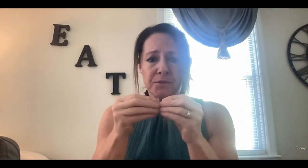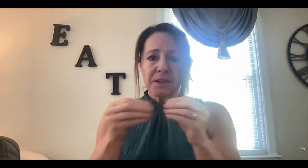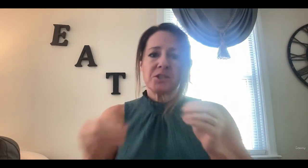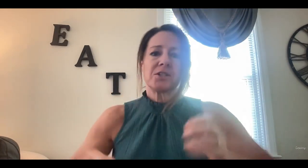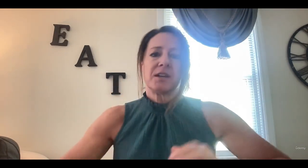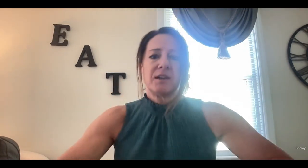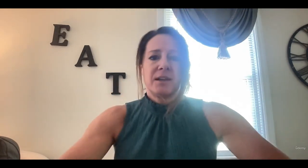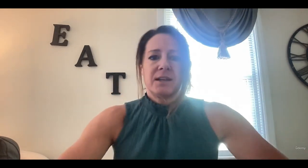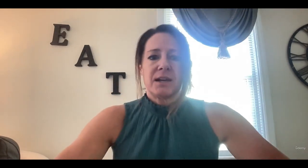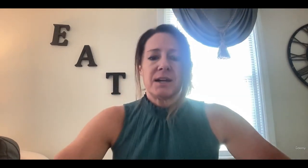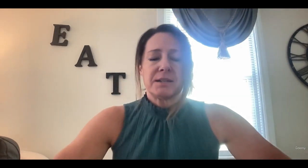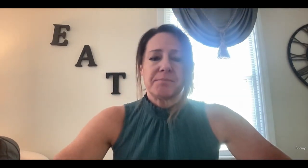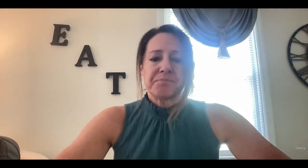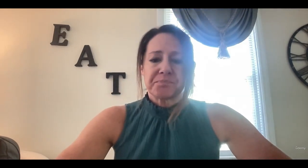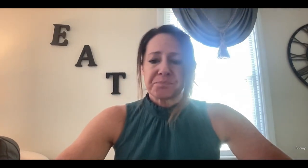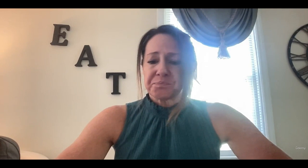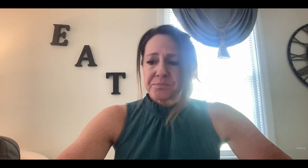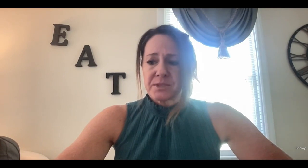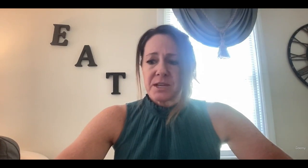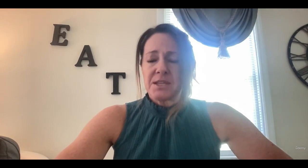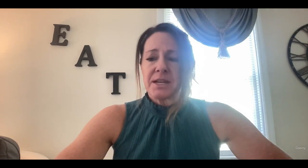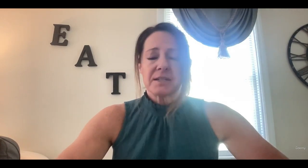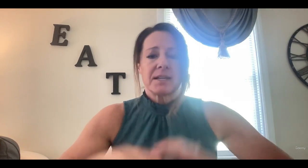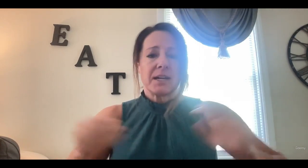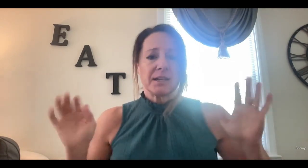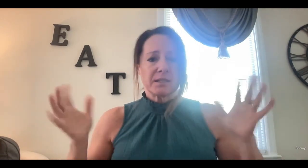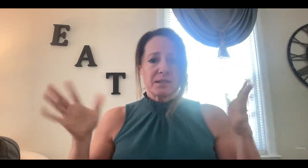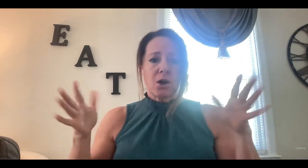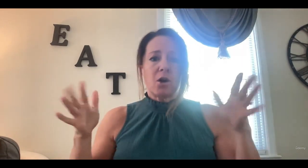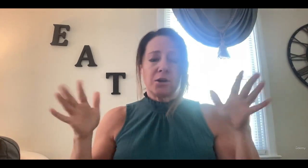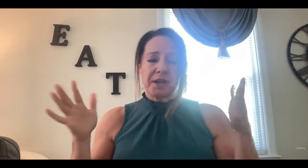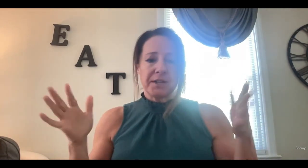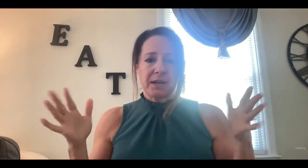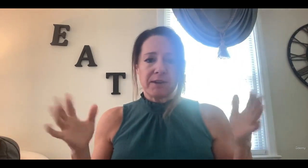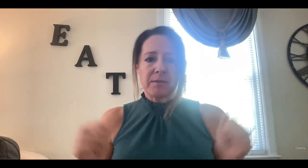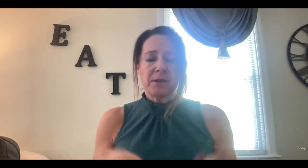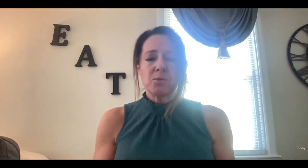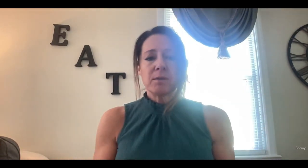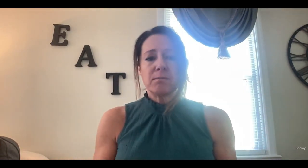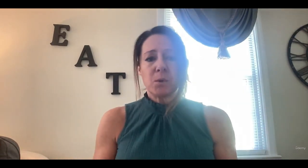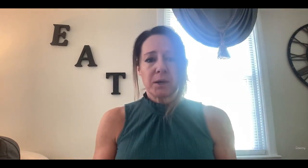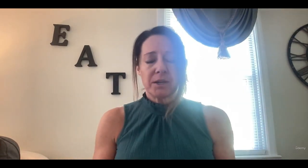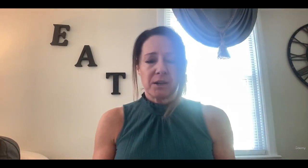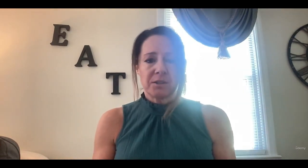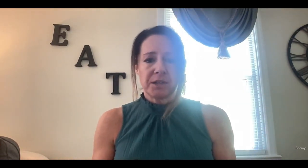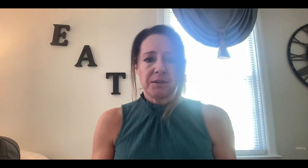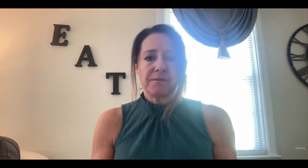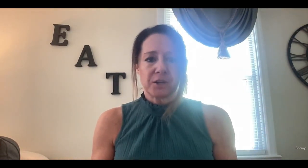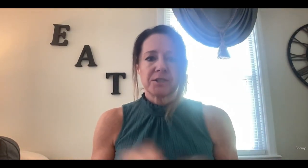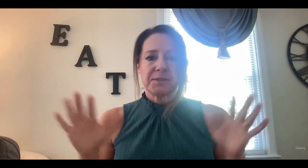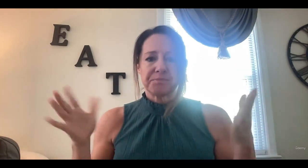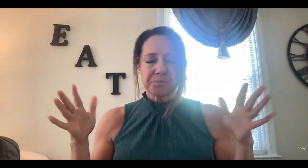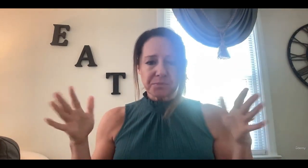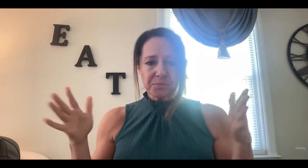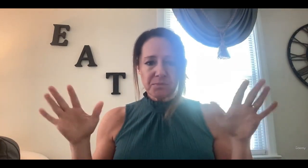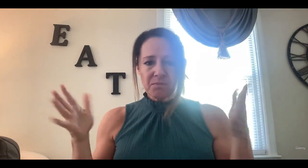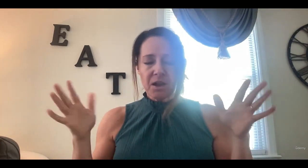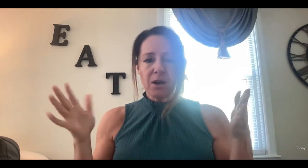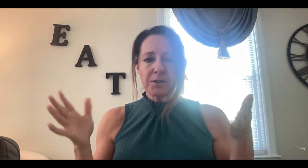goldfish? And the next sign is all done. And I recommend doing more and all done first. All done.